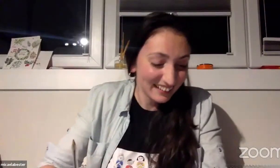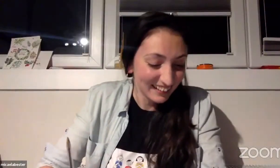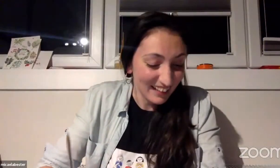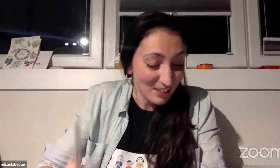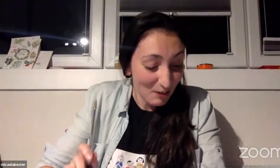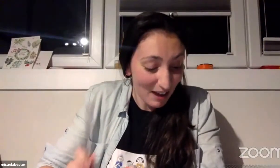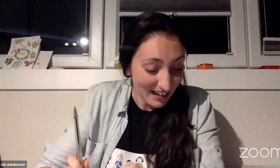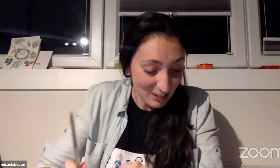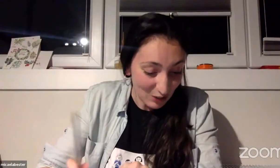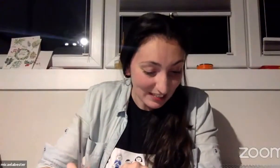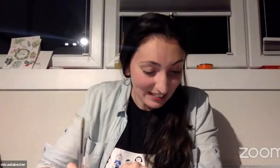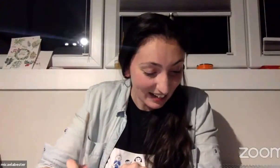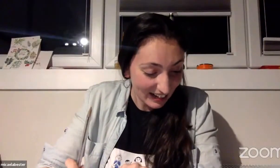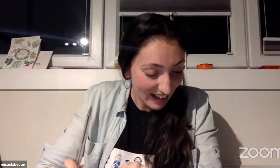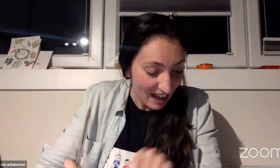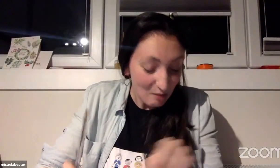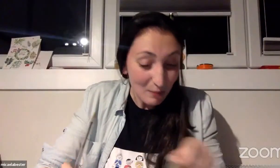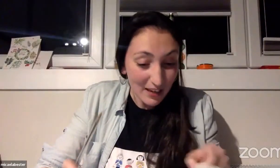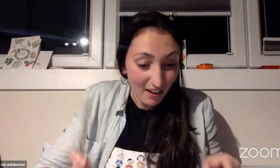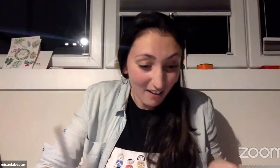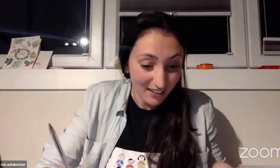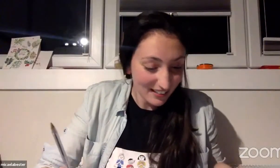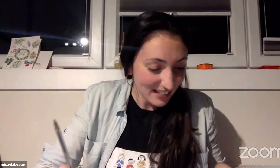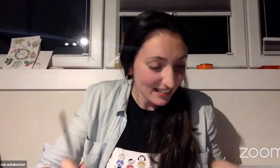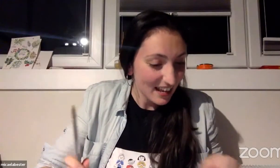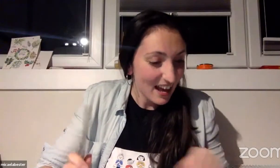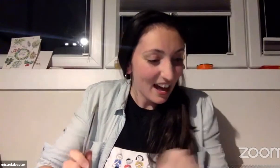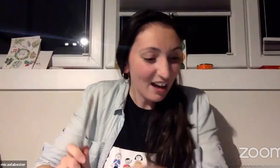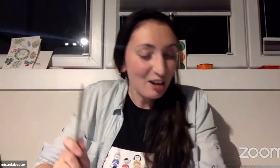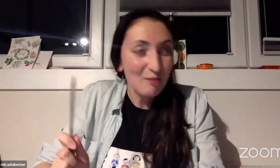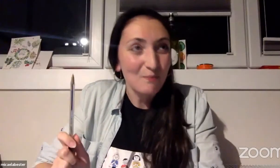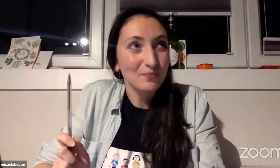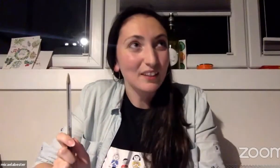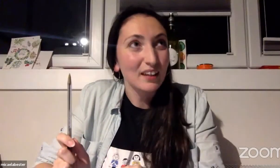Actually, that's quite interesting, because